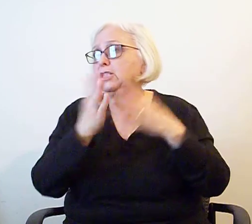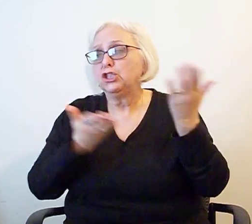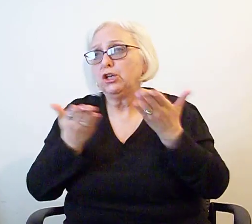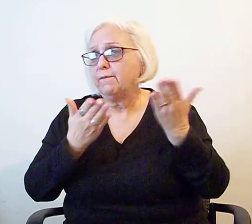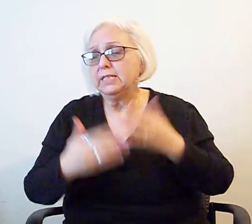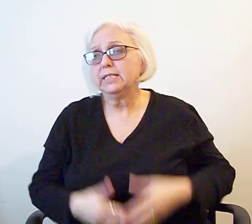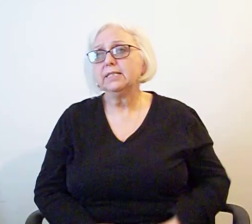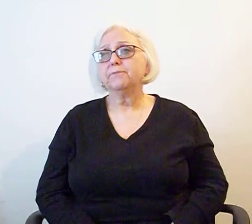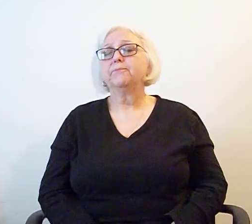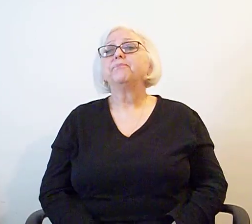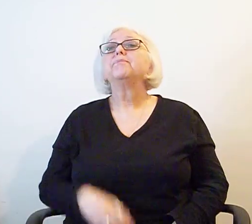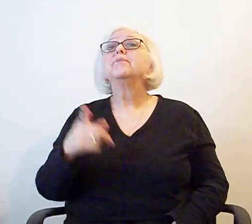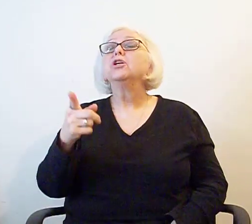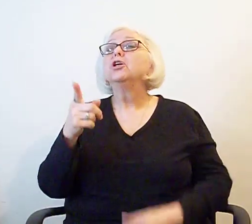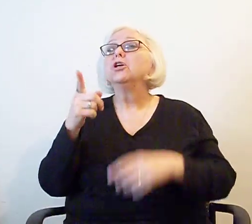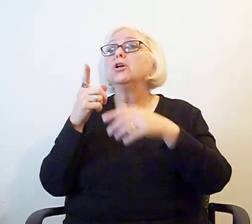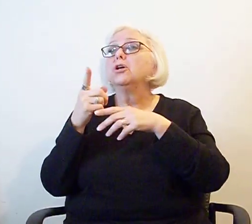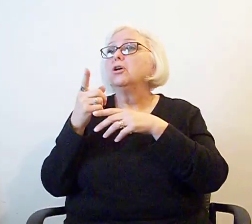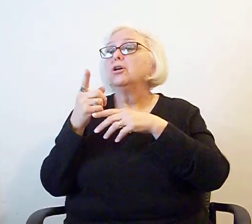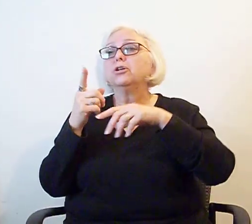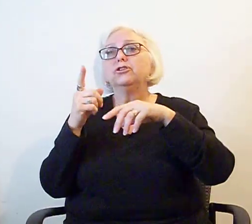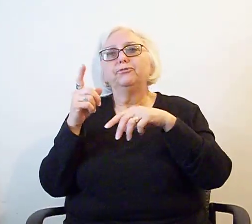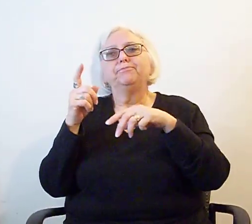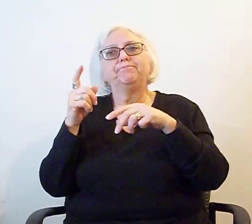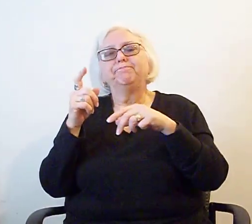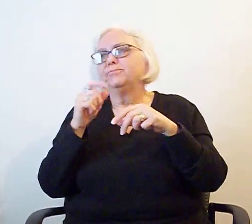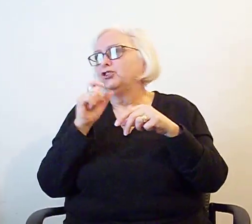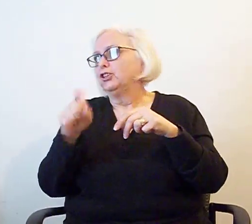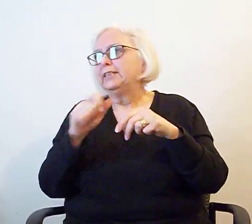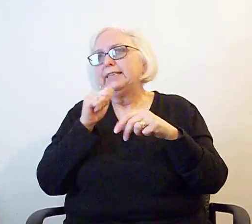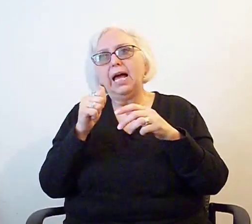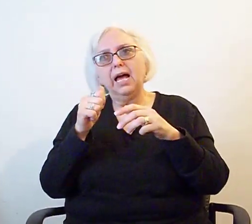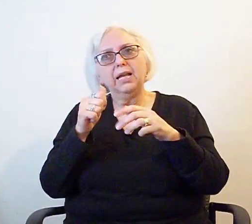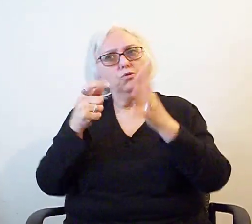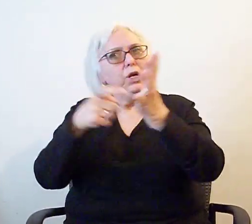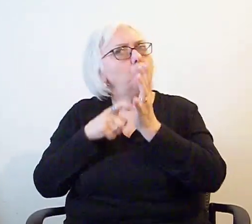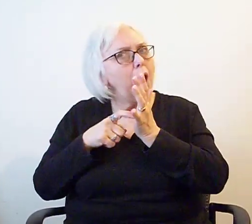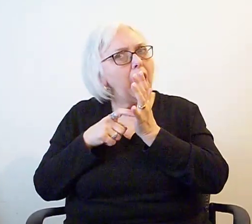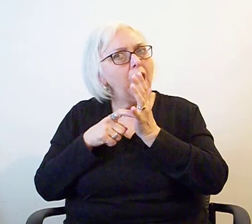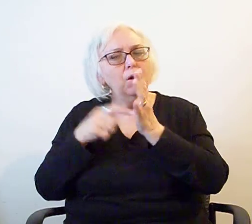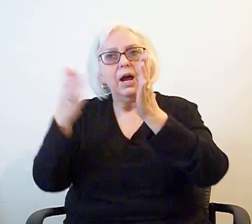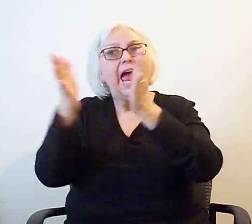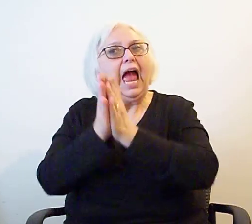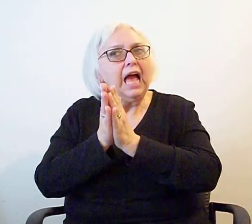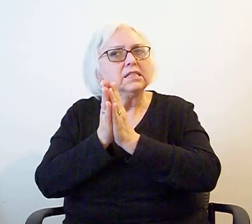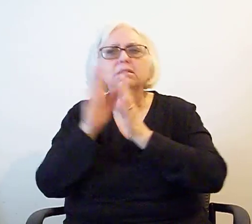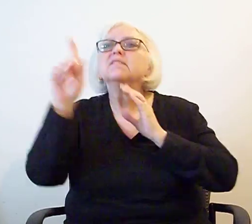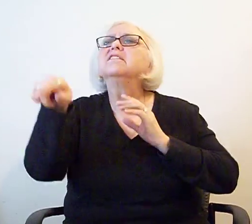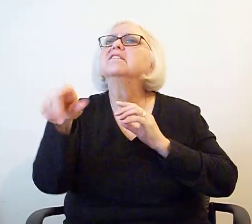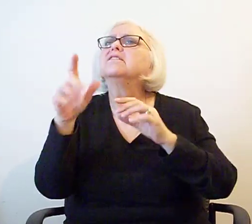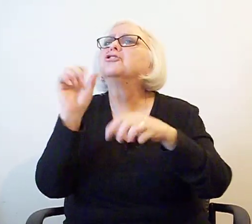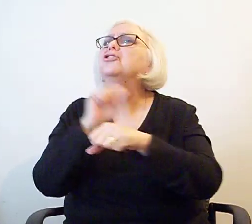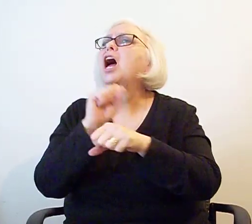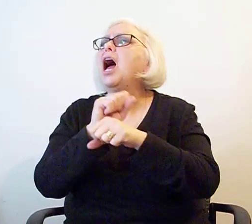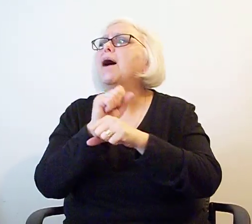You should not be required or asked to do any job for any of the staff